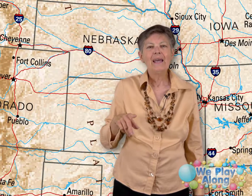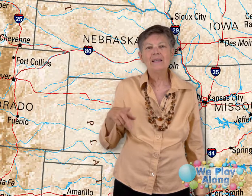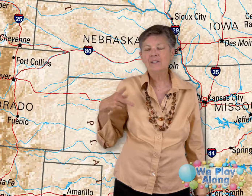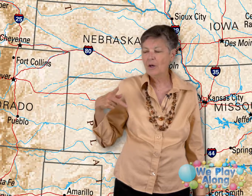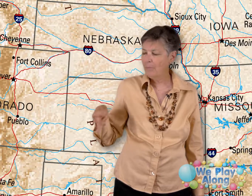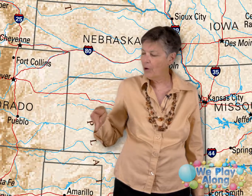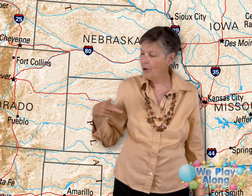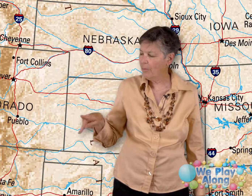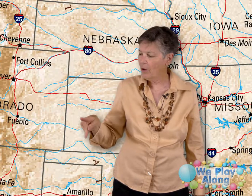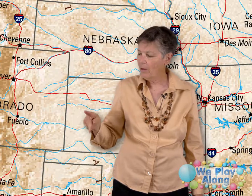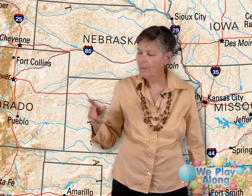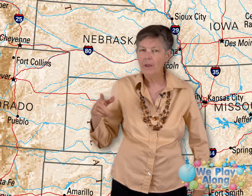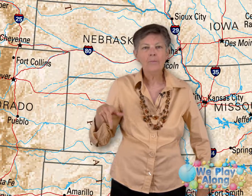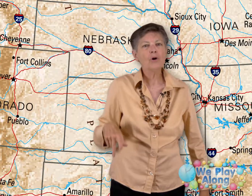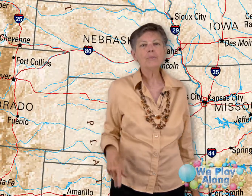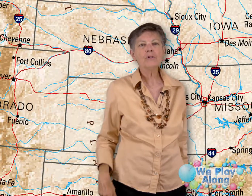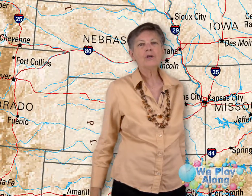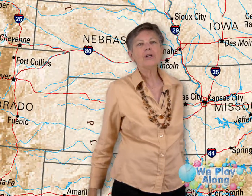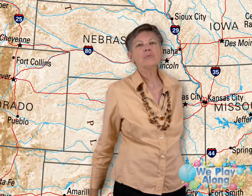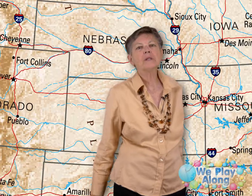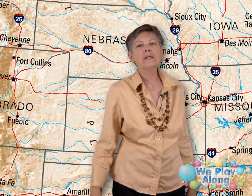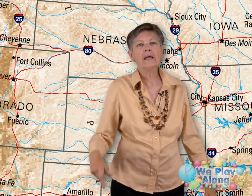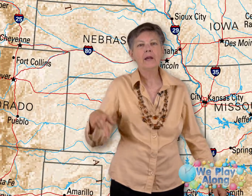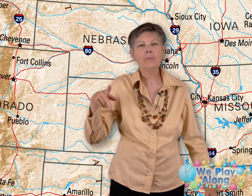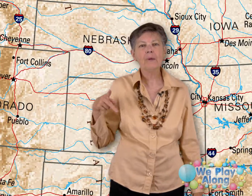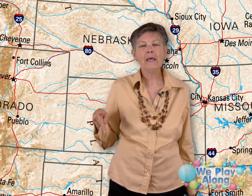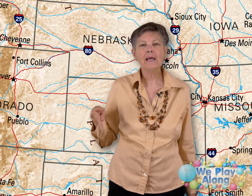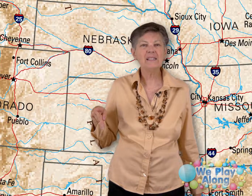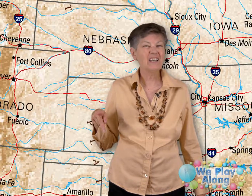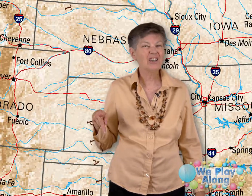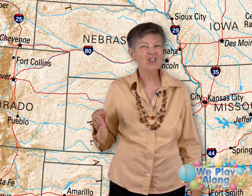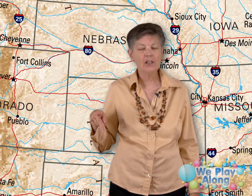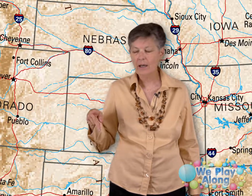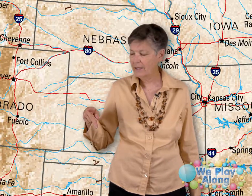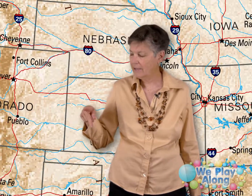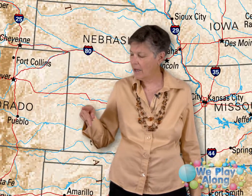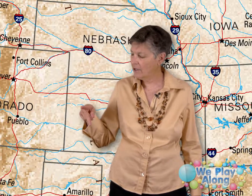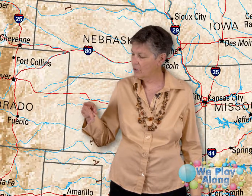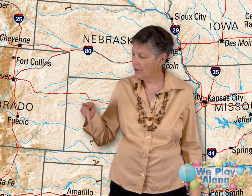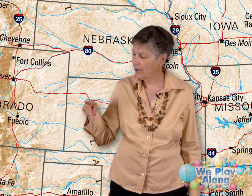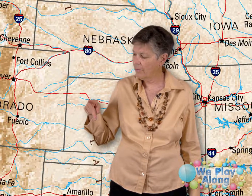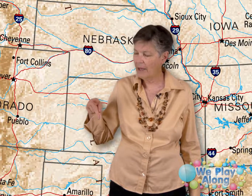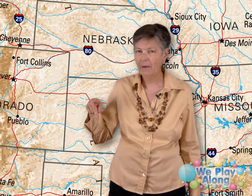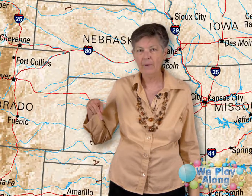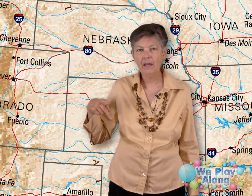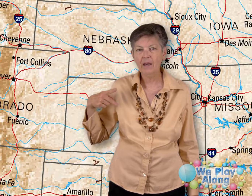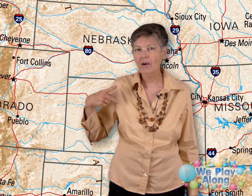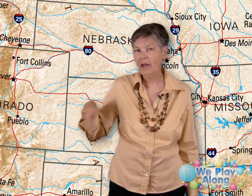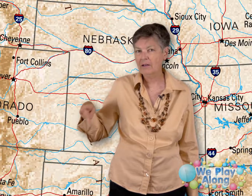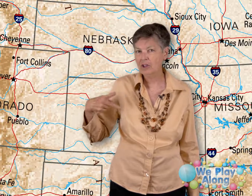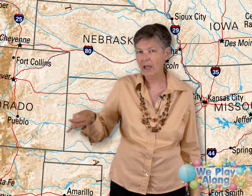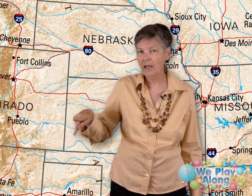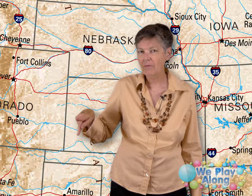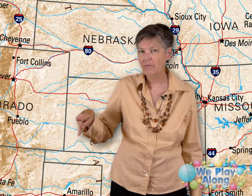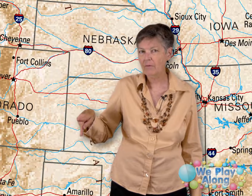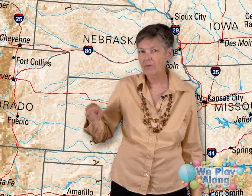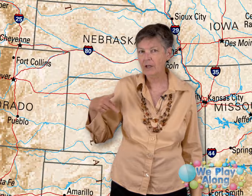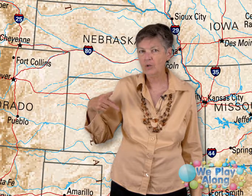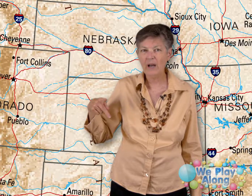Is the purple. Purple starts with the letter P. It's an initialized sign, so we're going to make a P here and shake it, flick it twice.